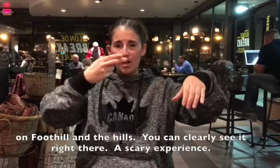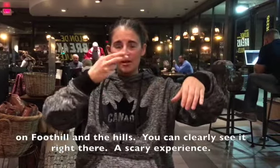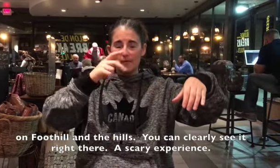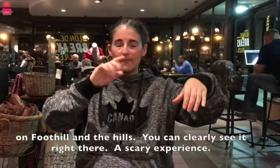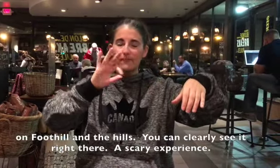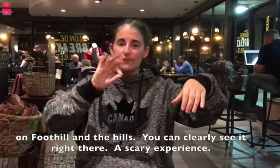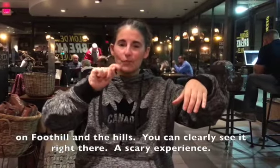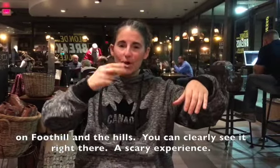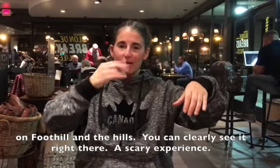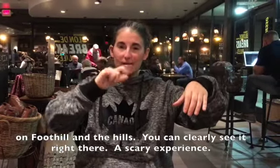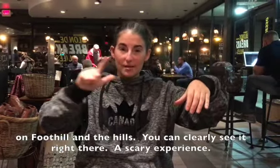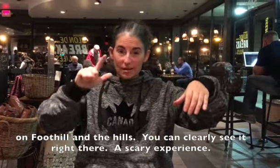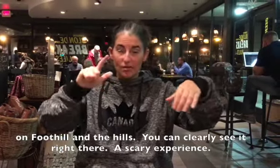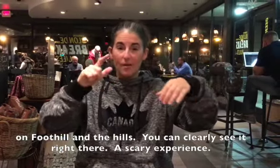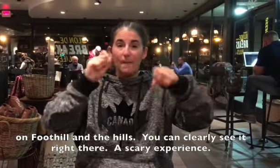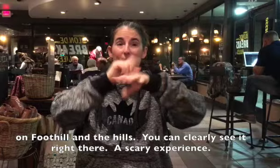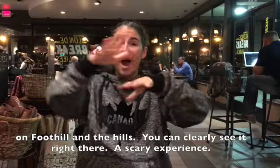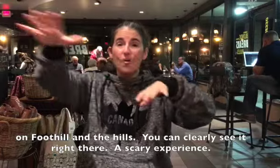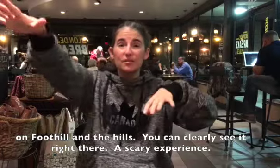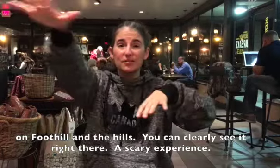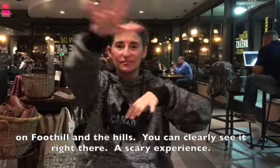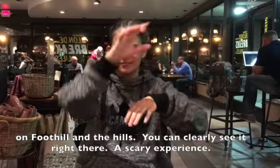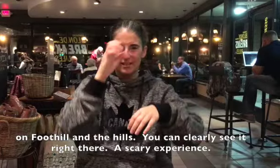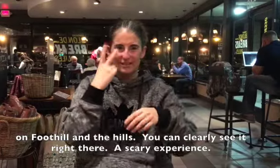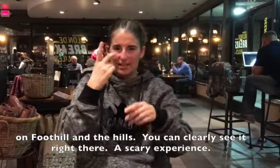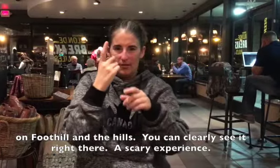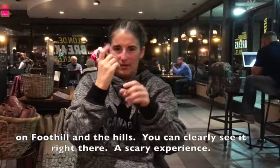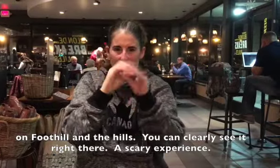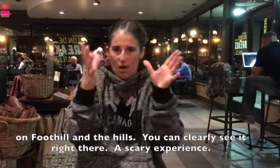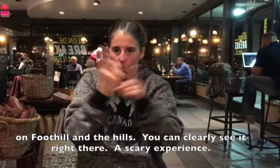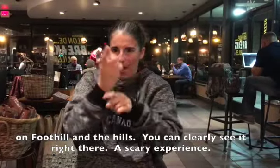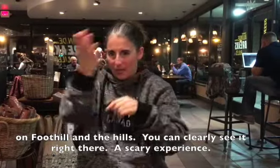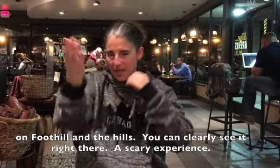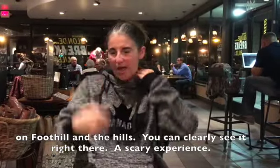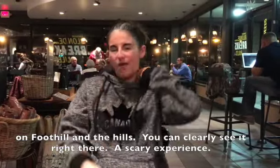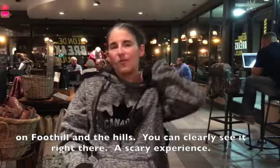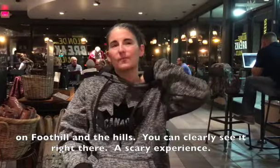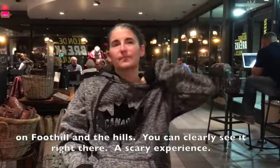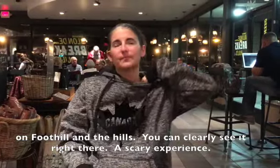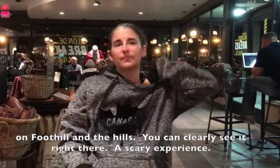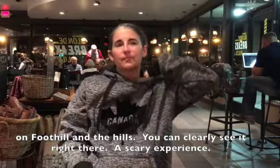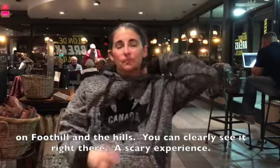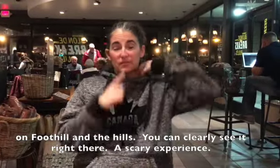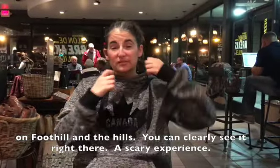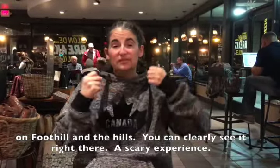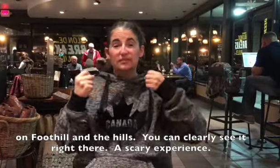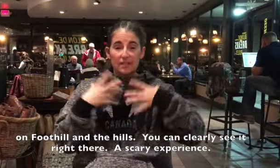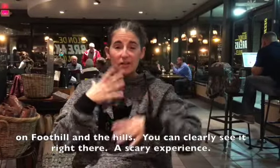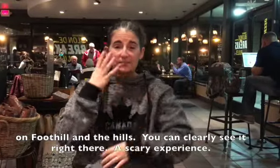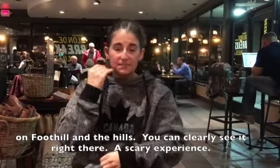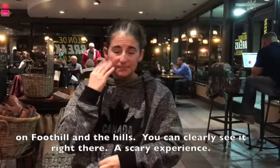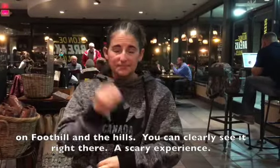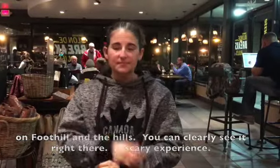on Foothill and the hills. And you can clearly see it right there. It was a scary